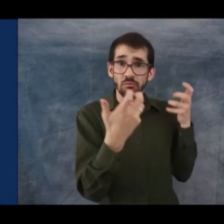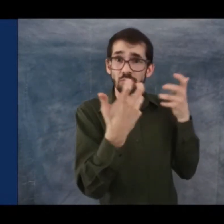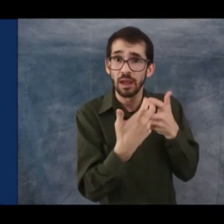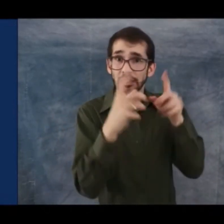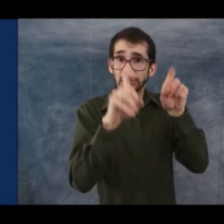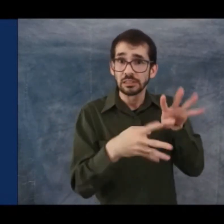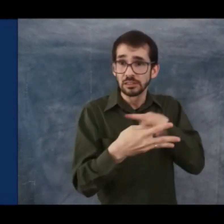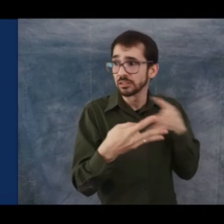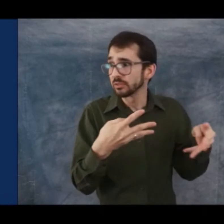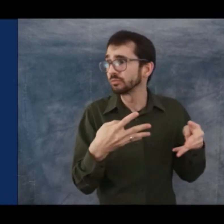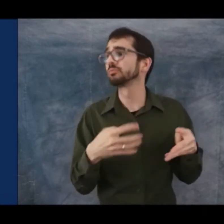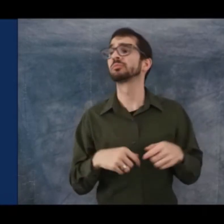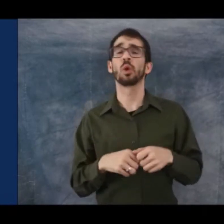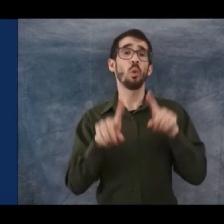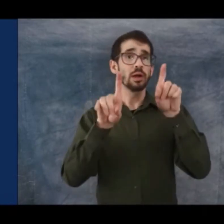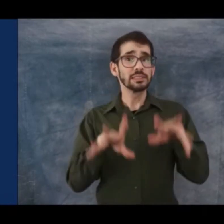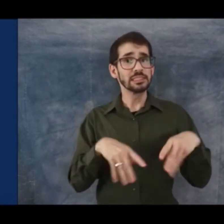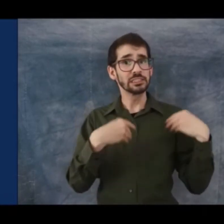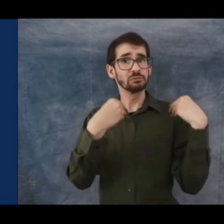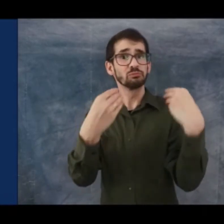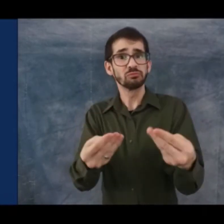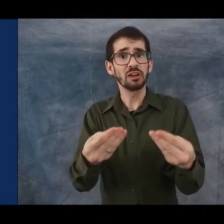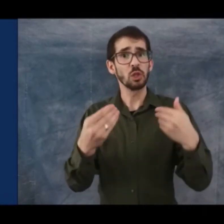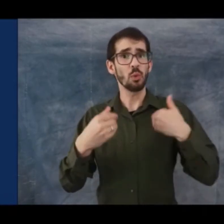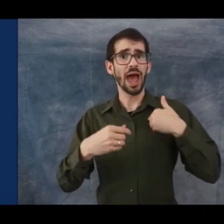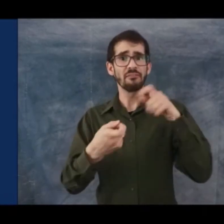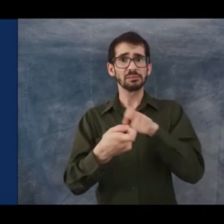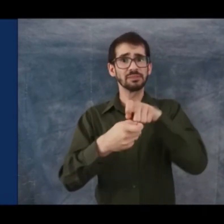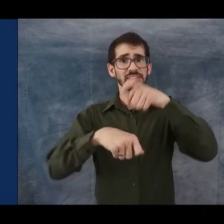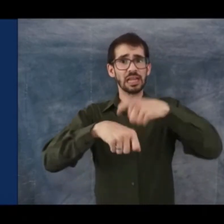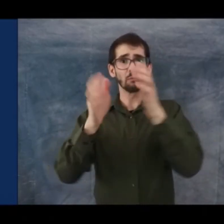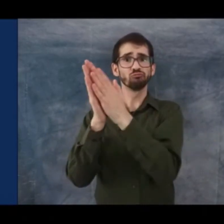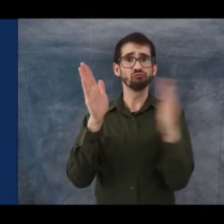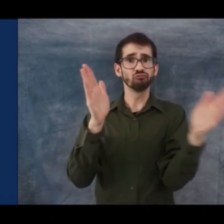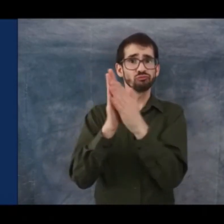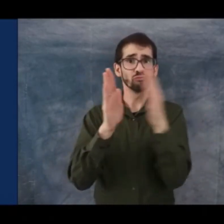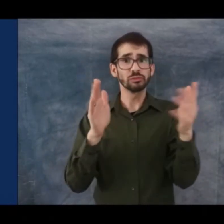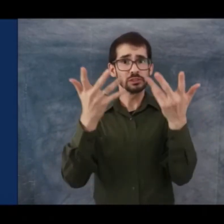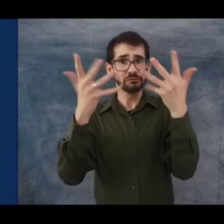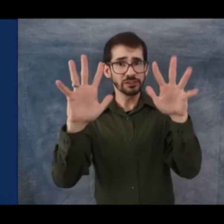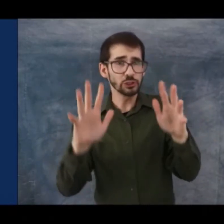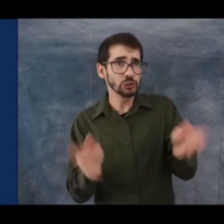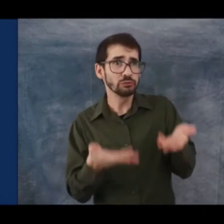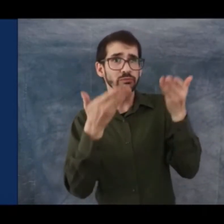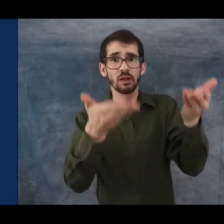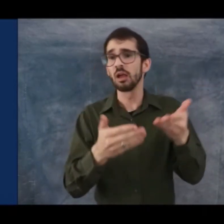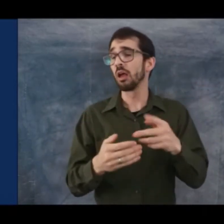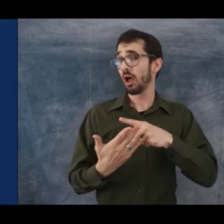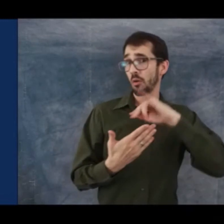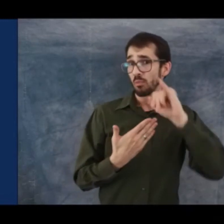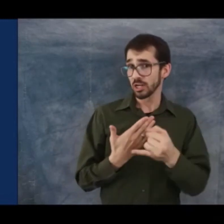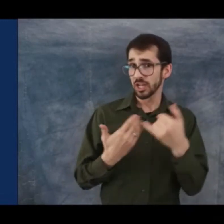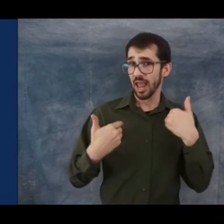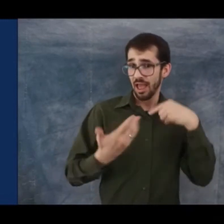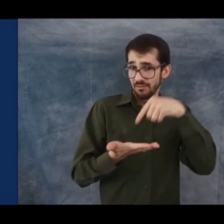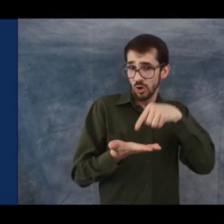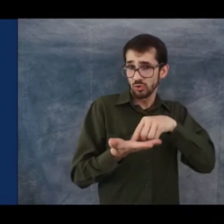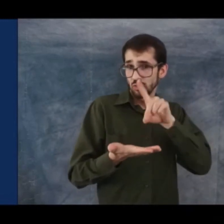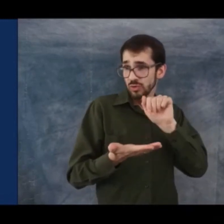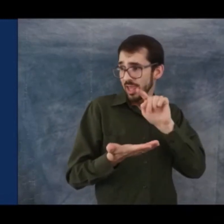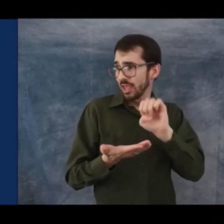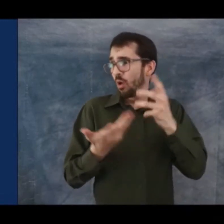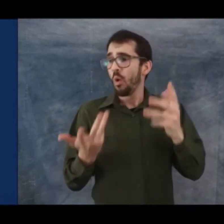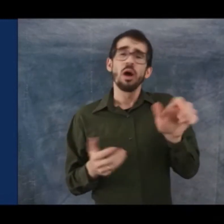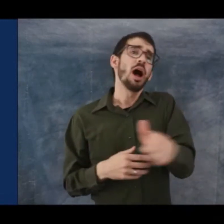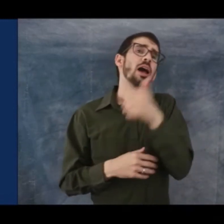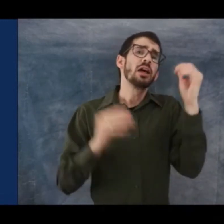released to students with a window of time to complete or submit, a project with a due date, or another teacher-determined assessment.